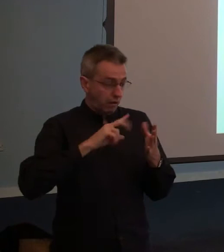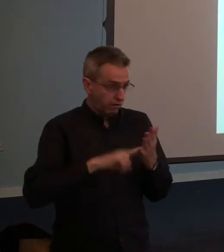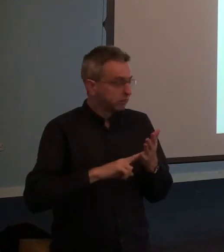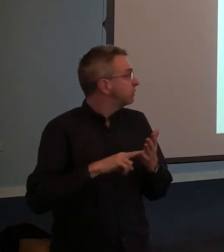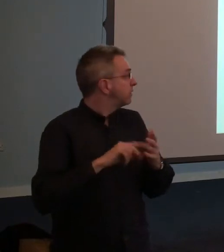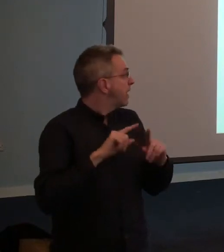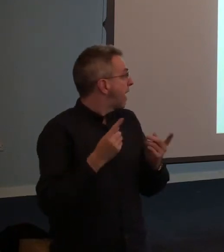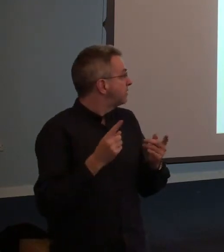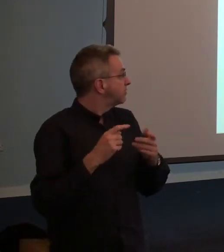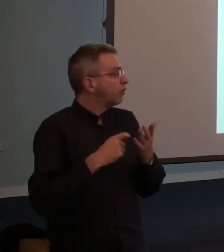Bob Duncan,